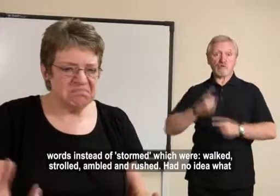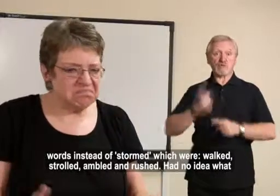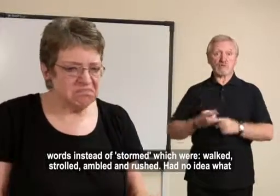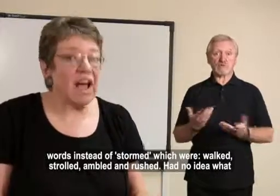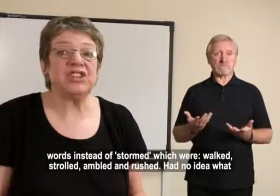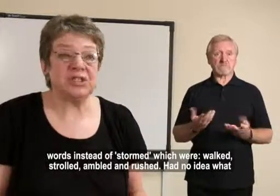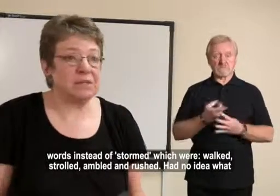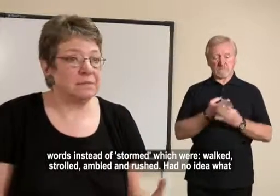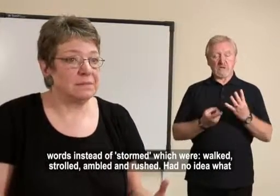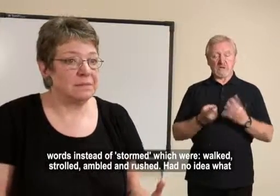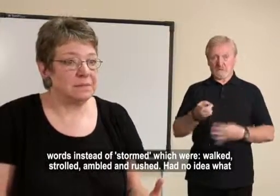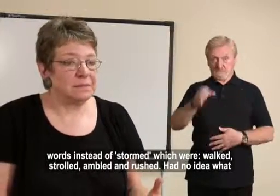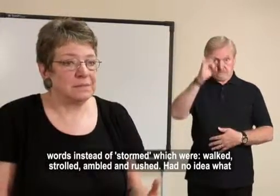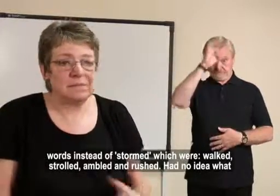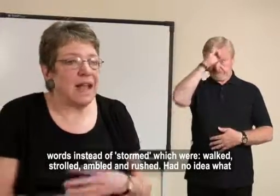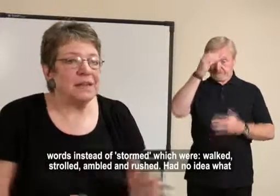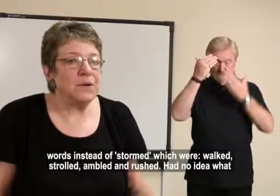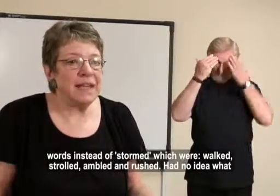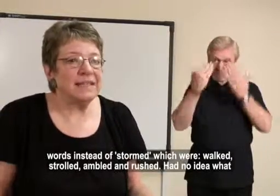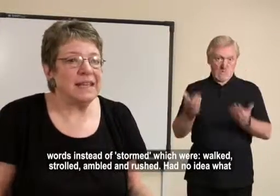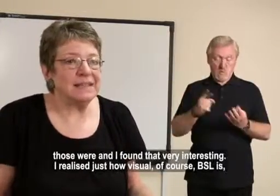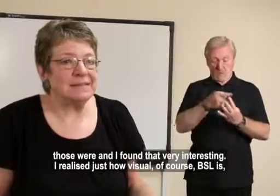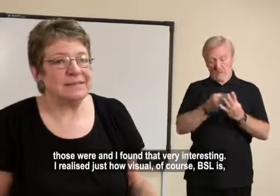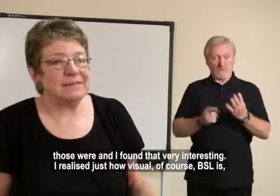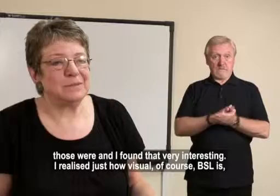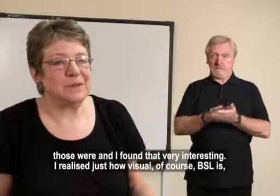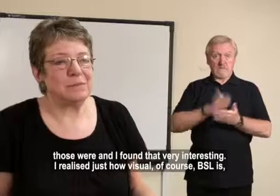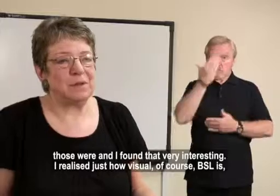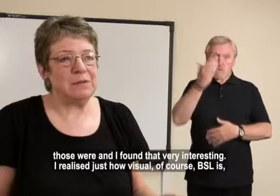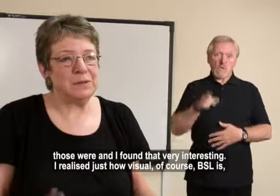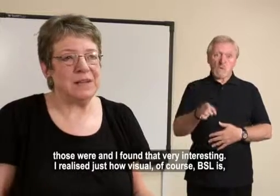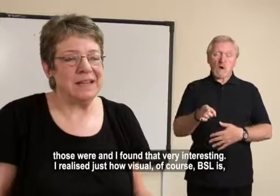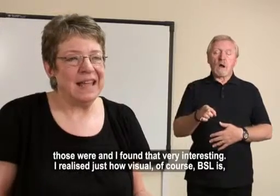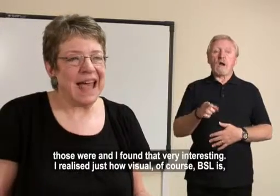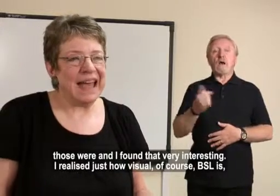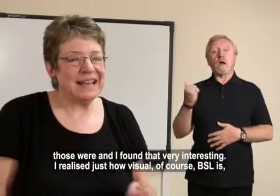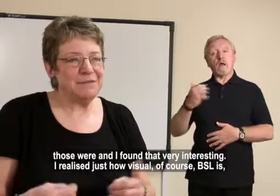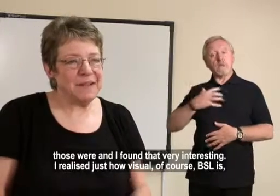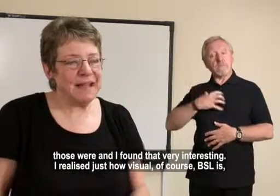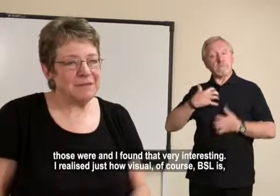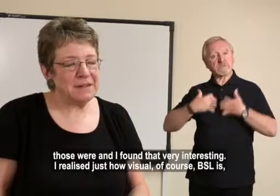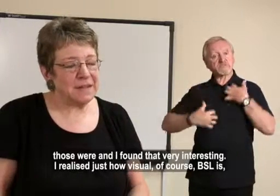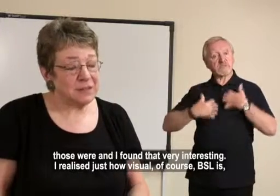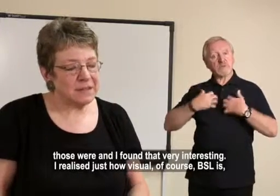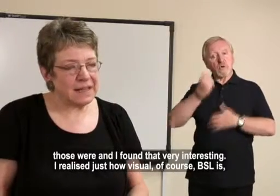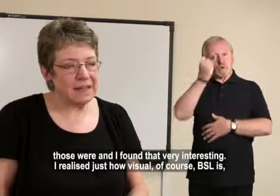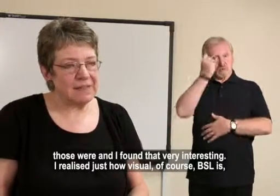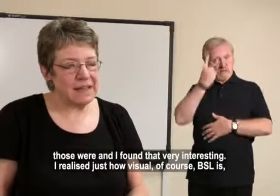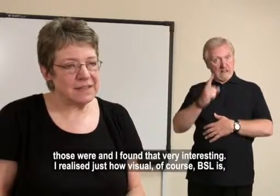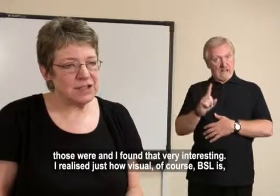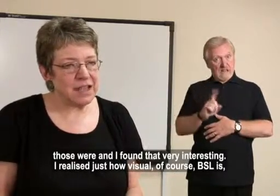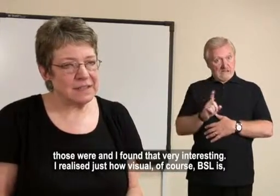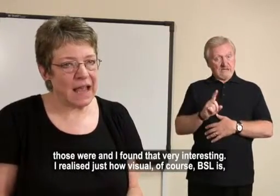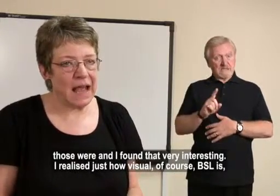and rushed. Had no idea what those were. And I found that very interesting.